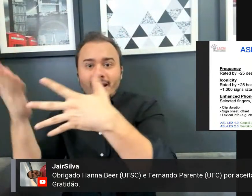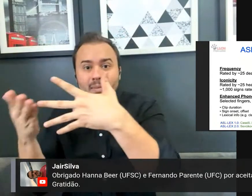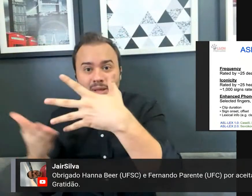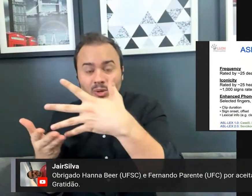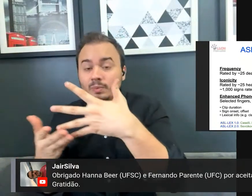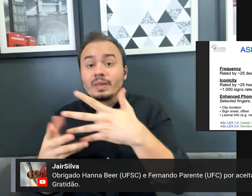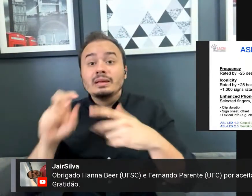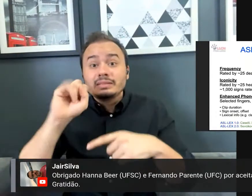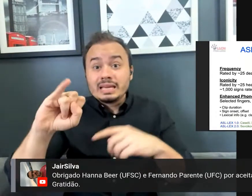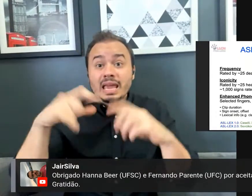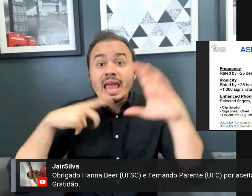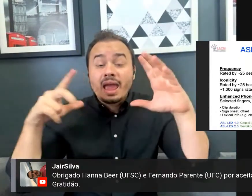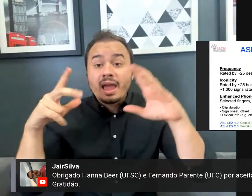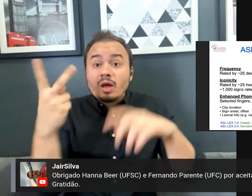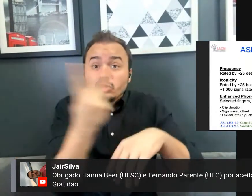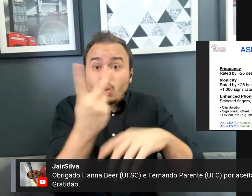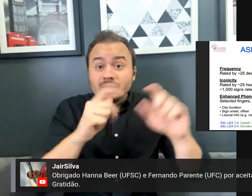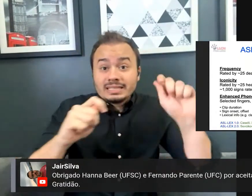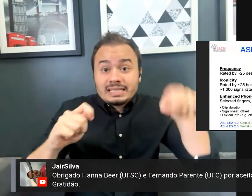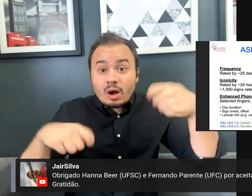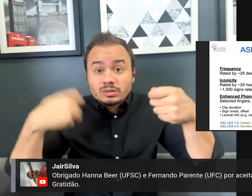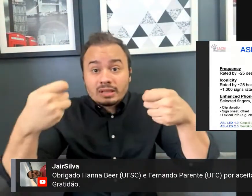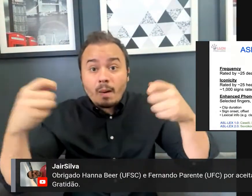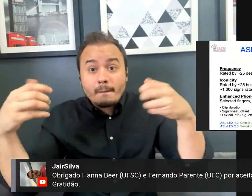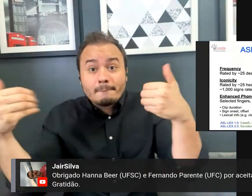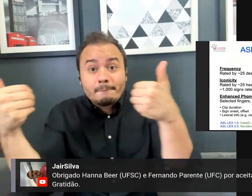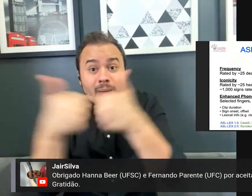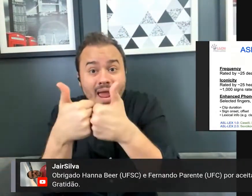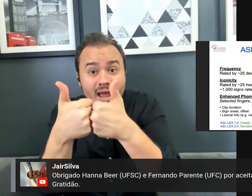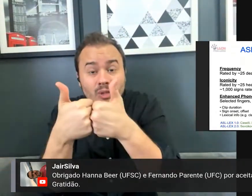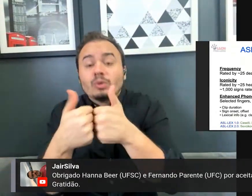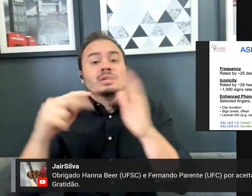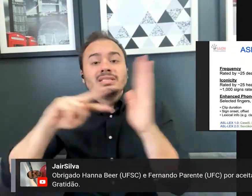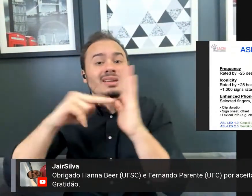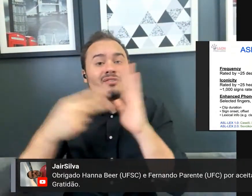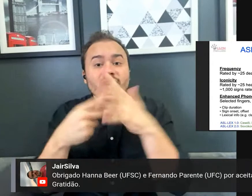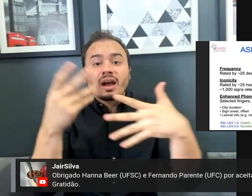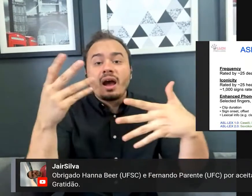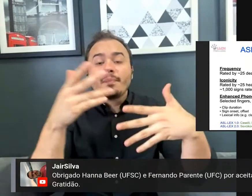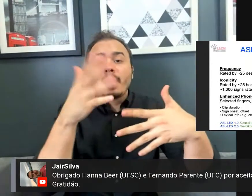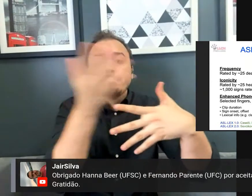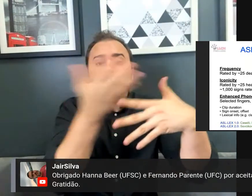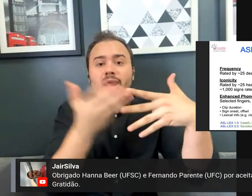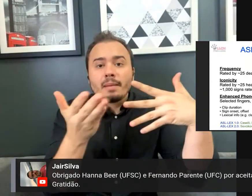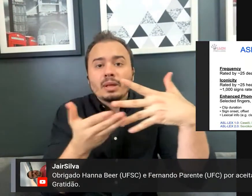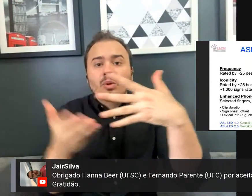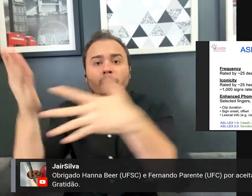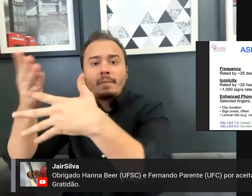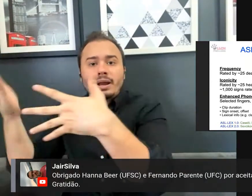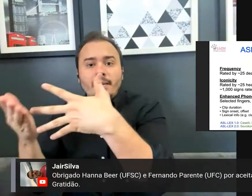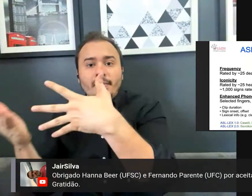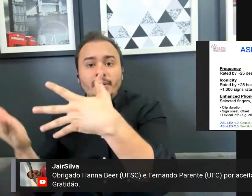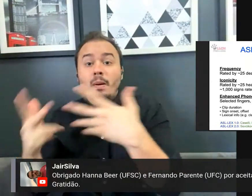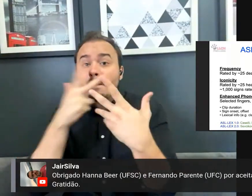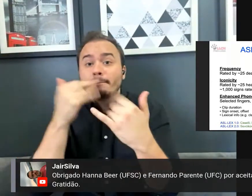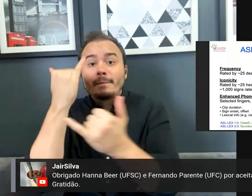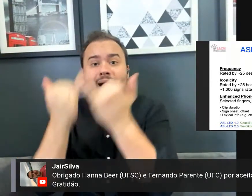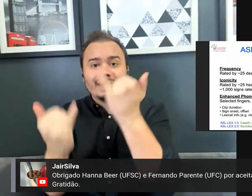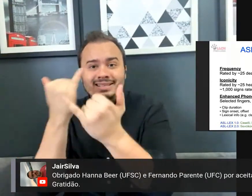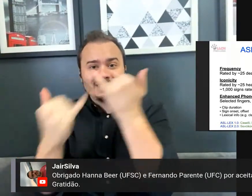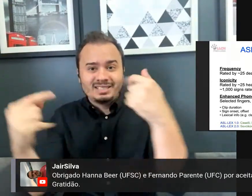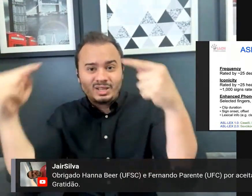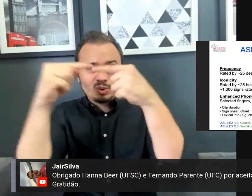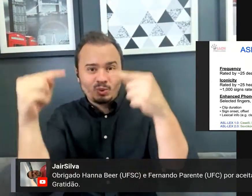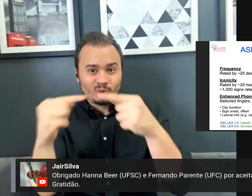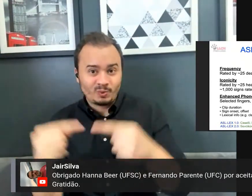So this is the database that we used in our ERP study, where we used a large number of signs that varied